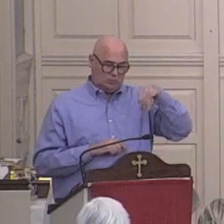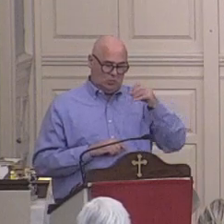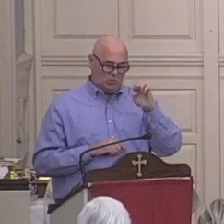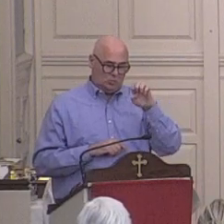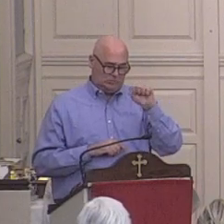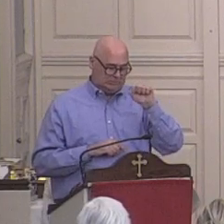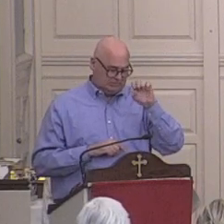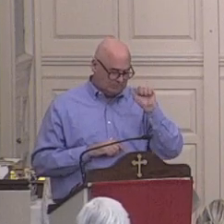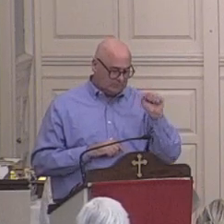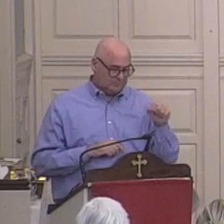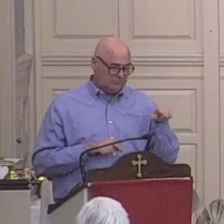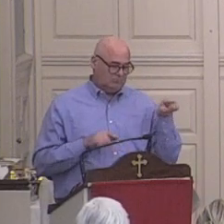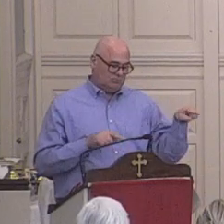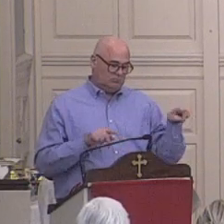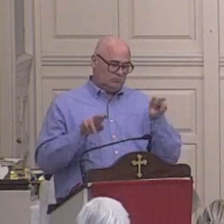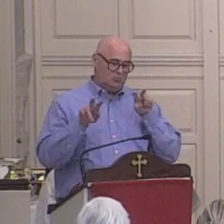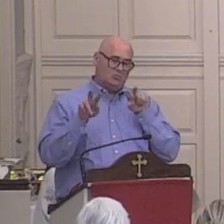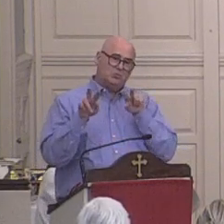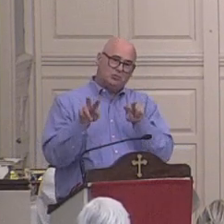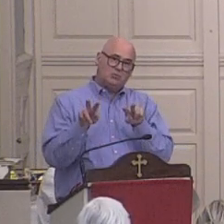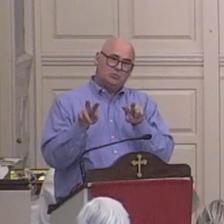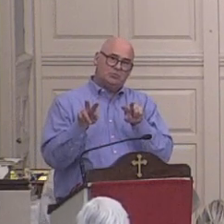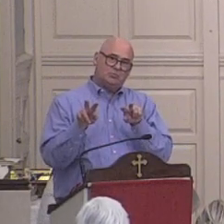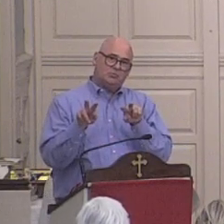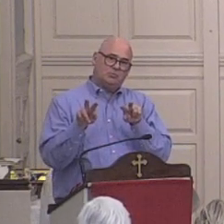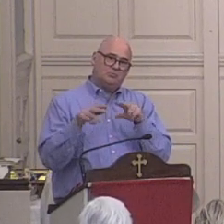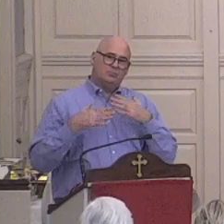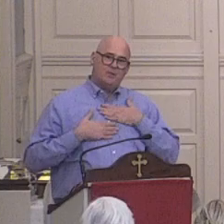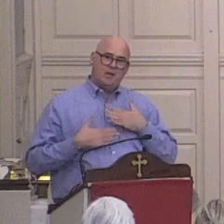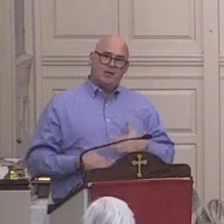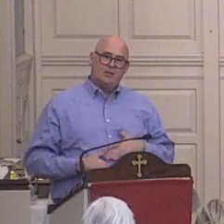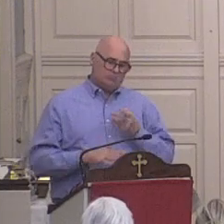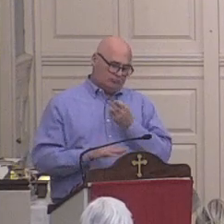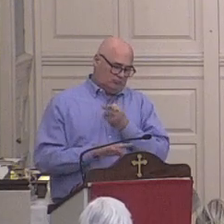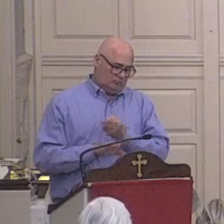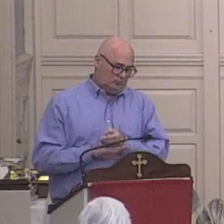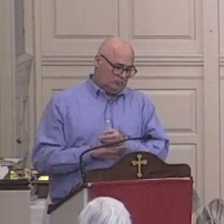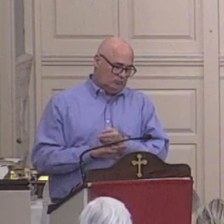Mary Magdalene and Mary, the mother of Joses,